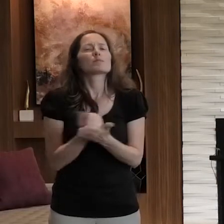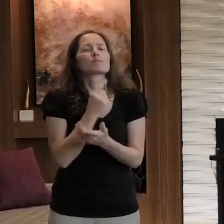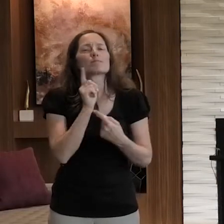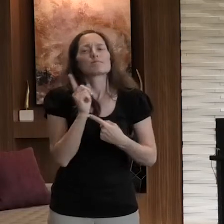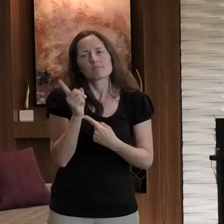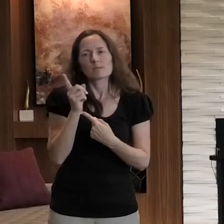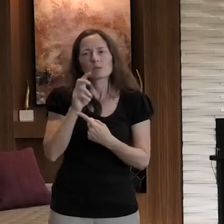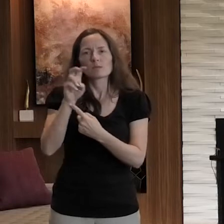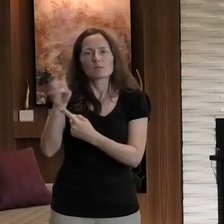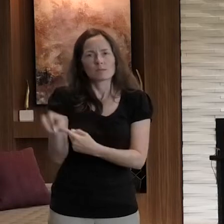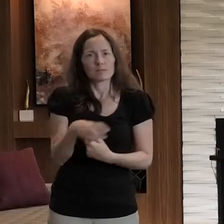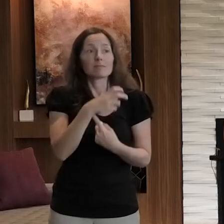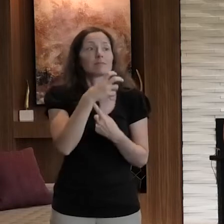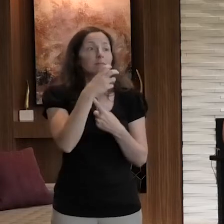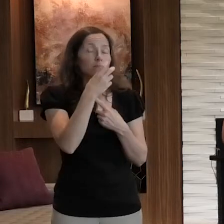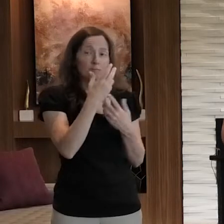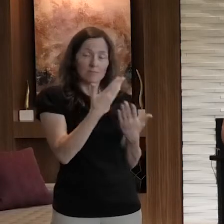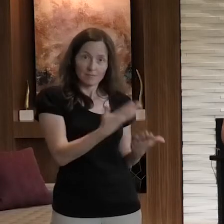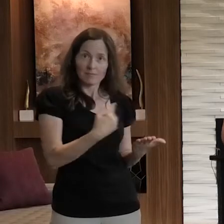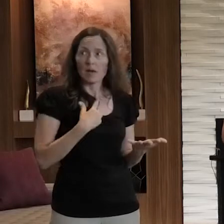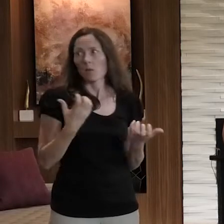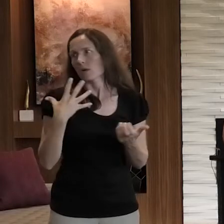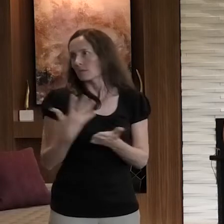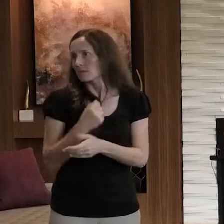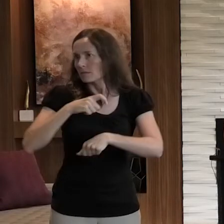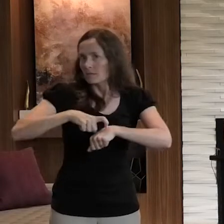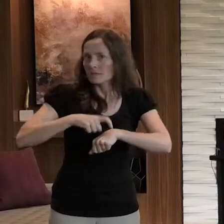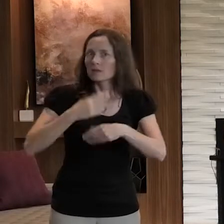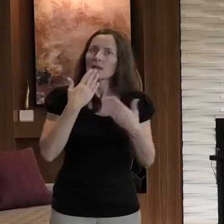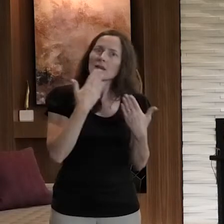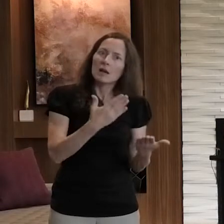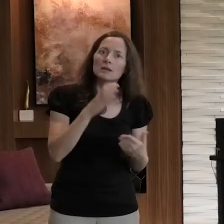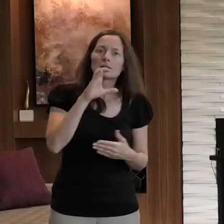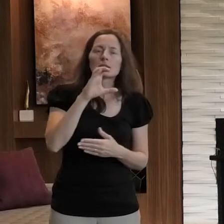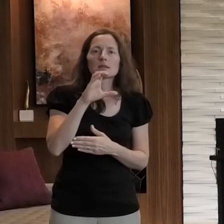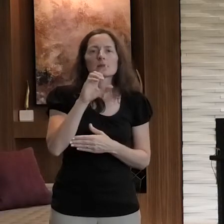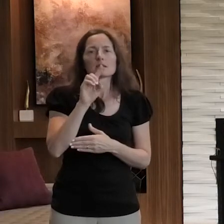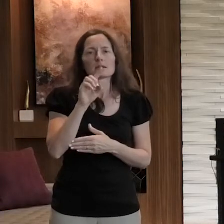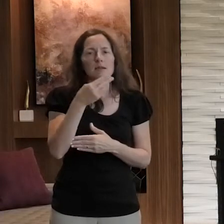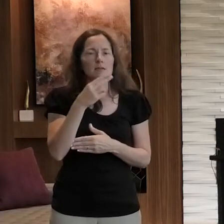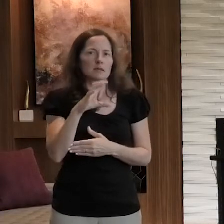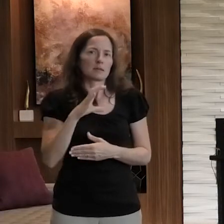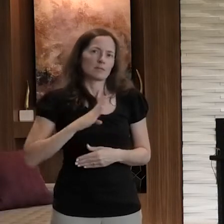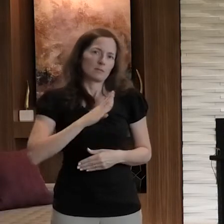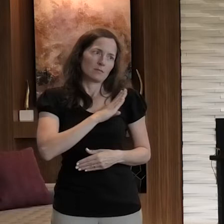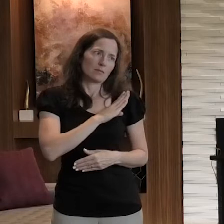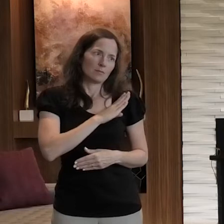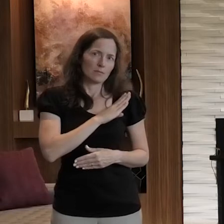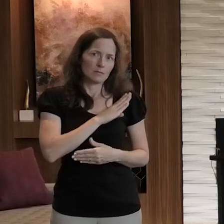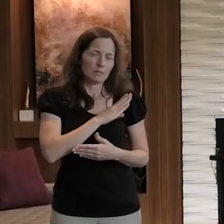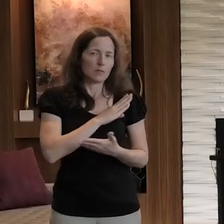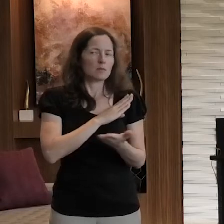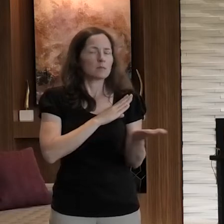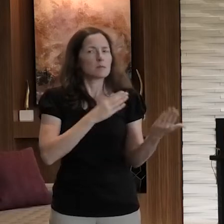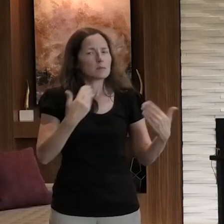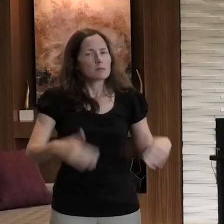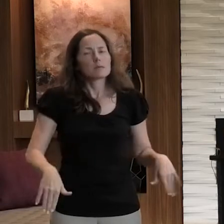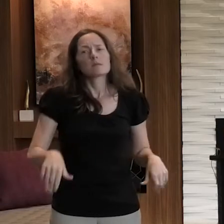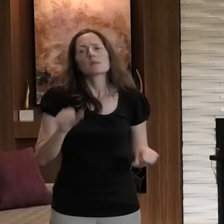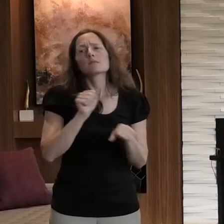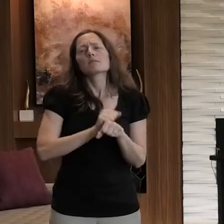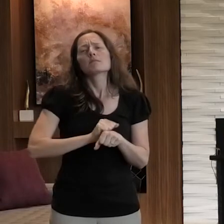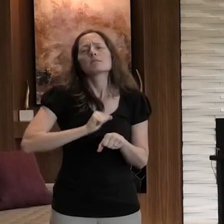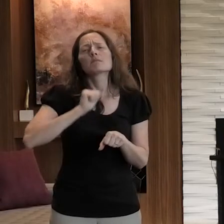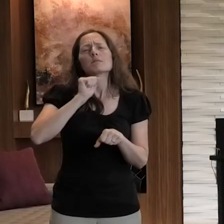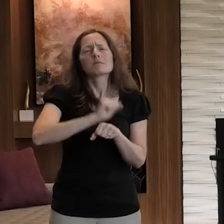bit, and I want to take the time to thank the CDHC board members who have worked tirelessly over the